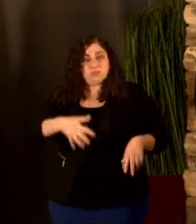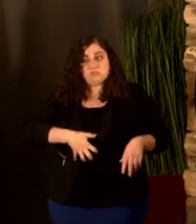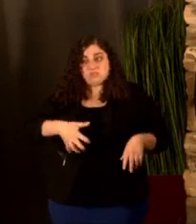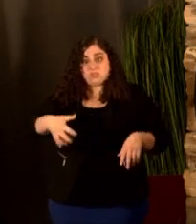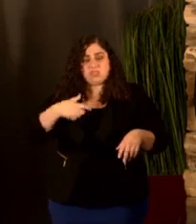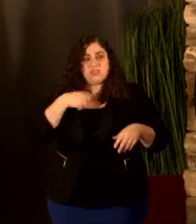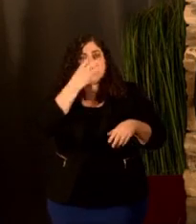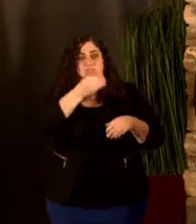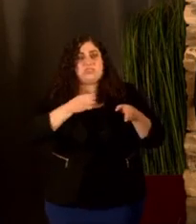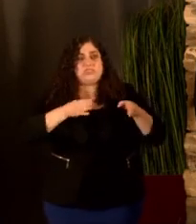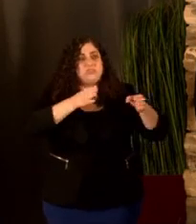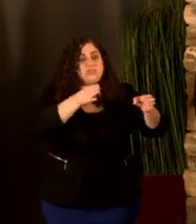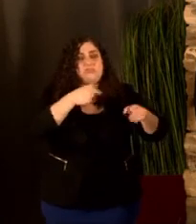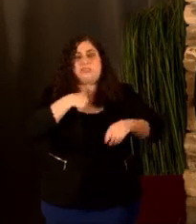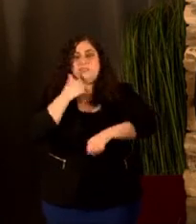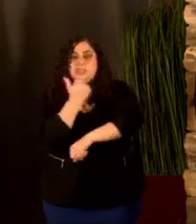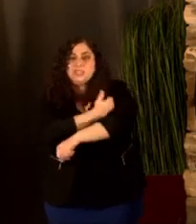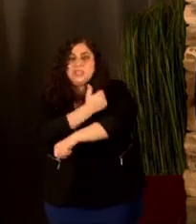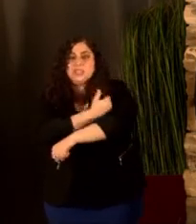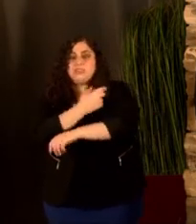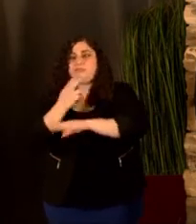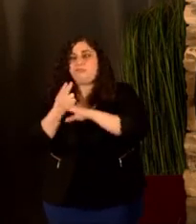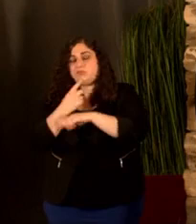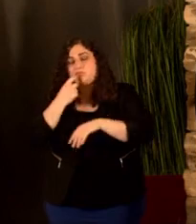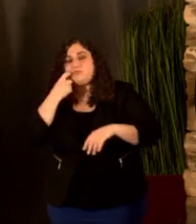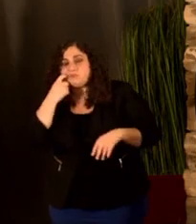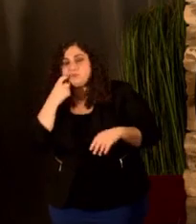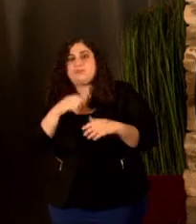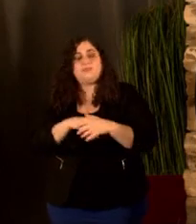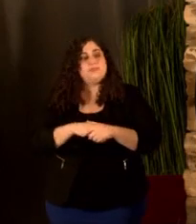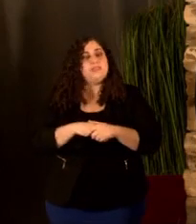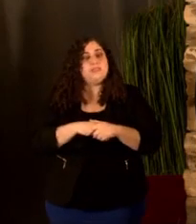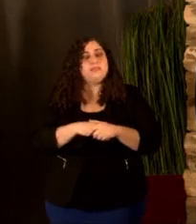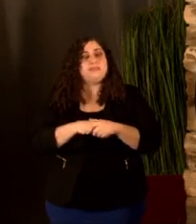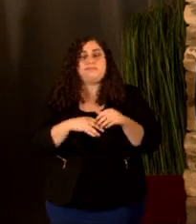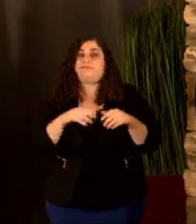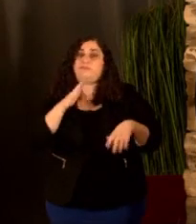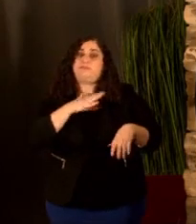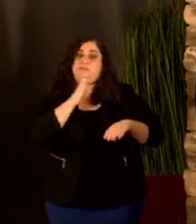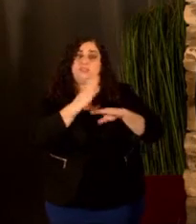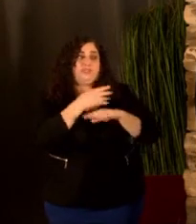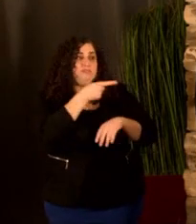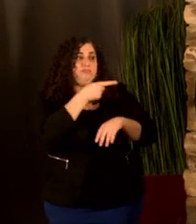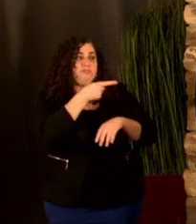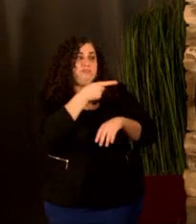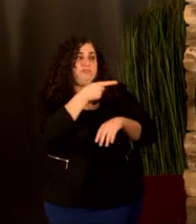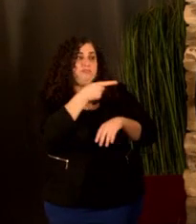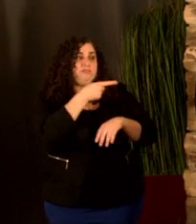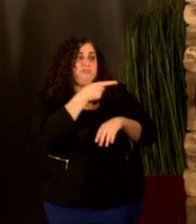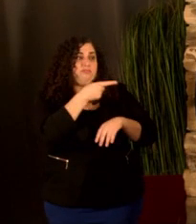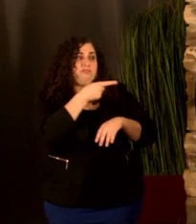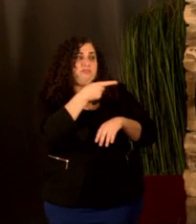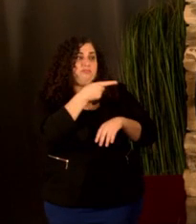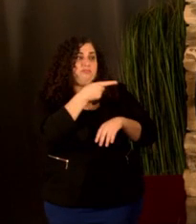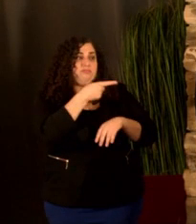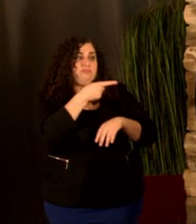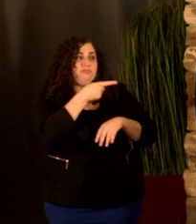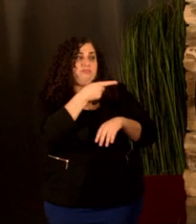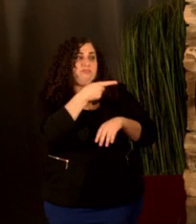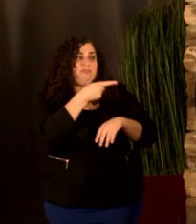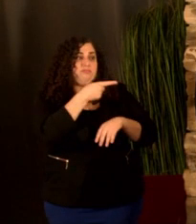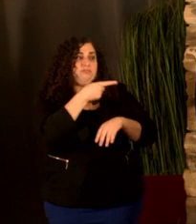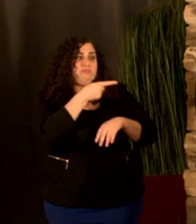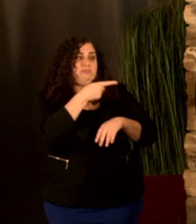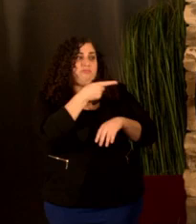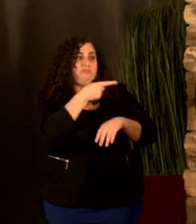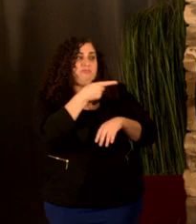using. And she got put in foster care. She was there until just recently, 18 months. And